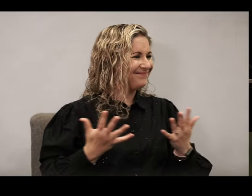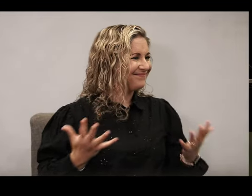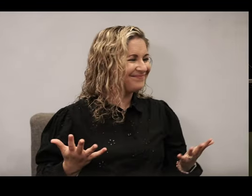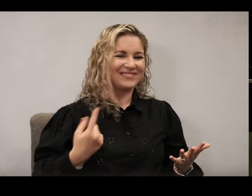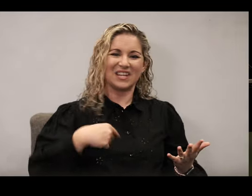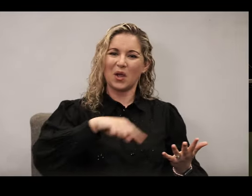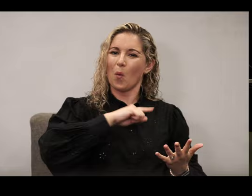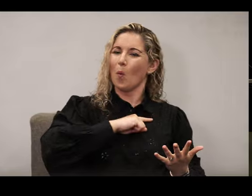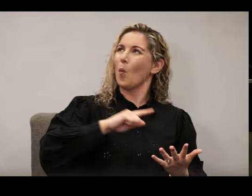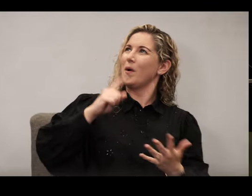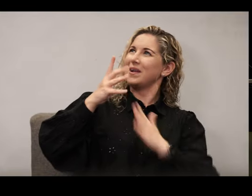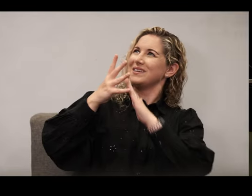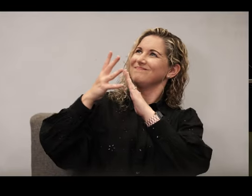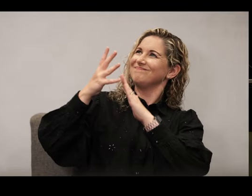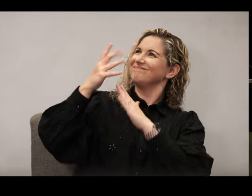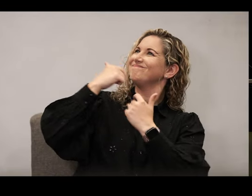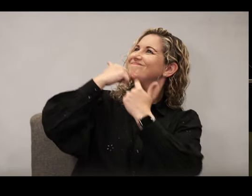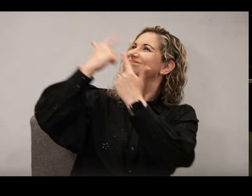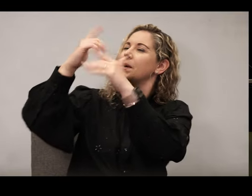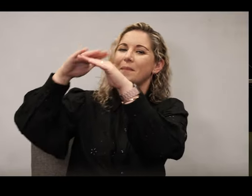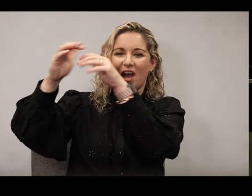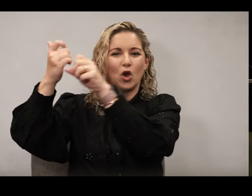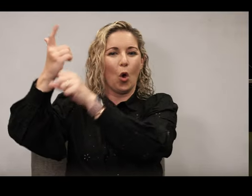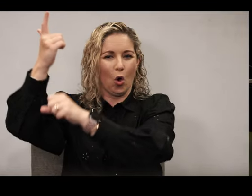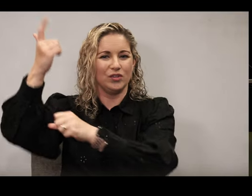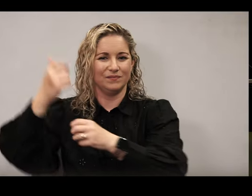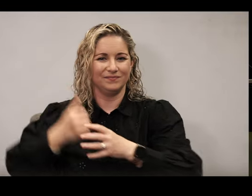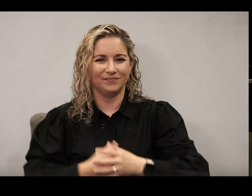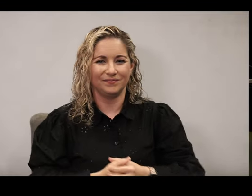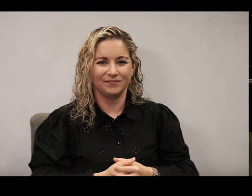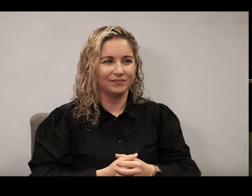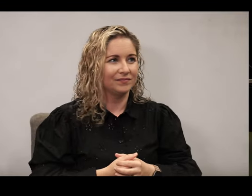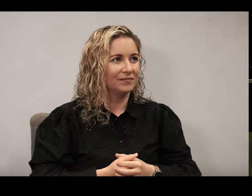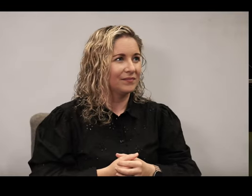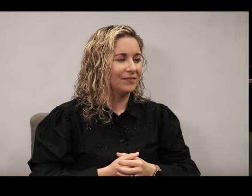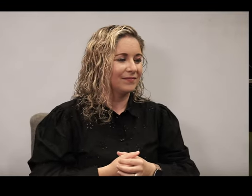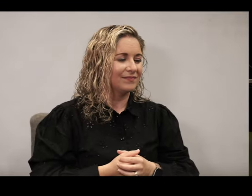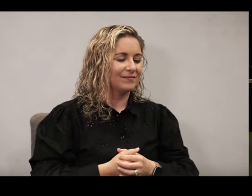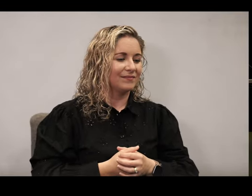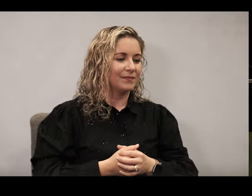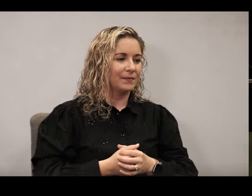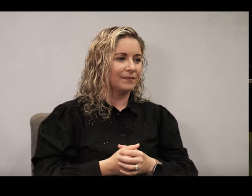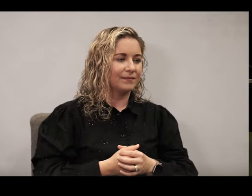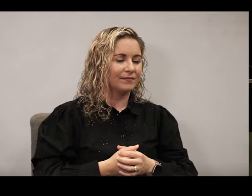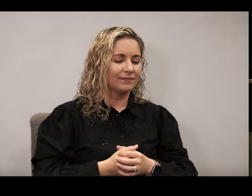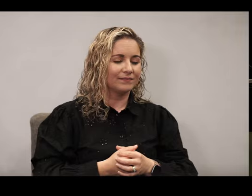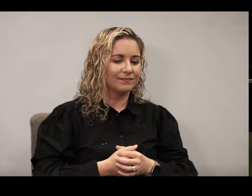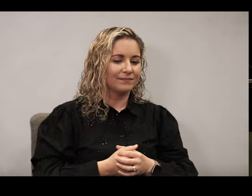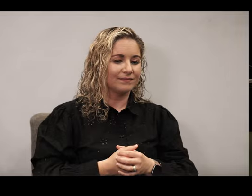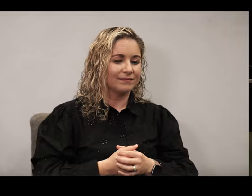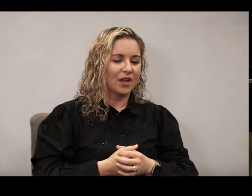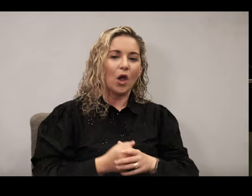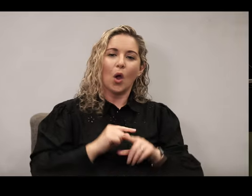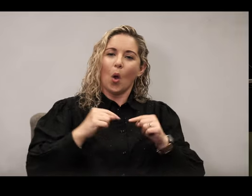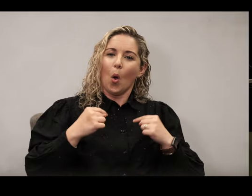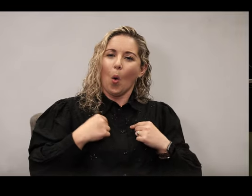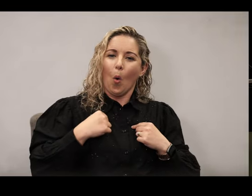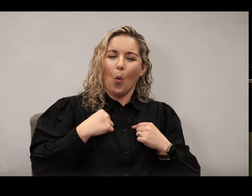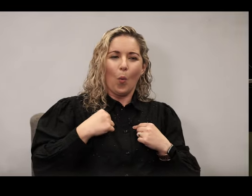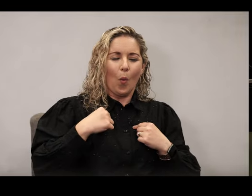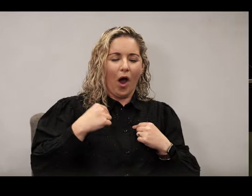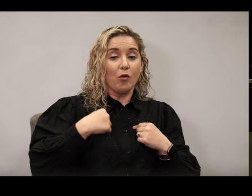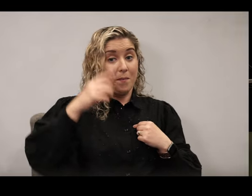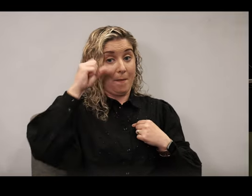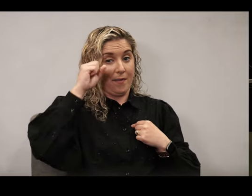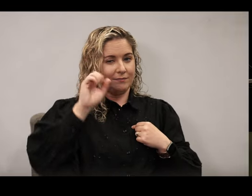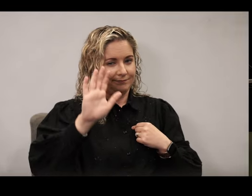of God after the fall. But the image is massively polluted, perverted, corrupted, shattered, but not obliterated. I remember when I was a